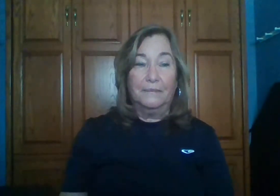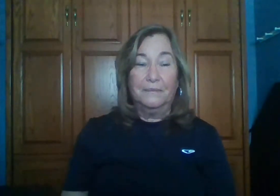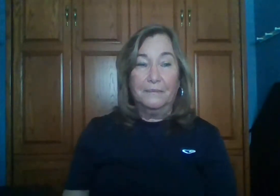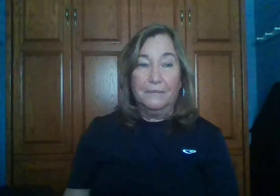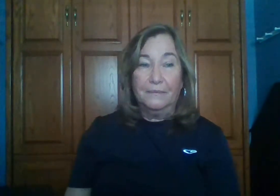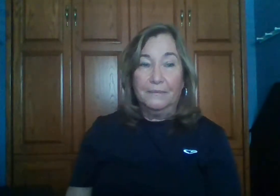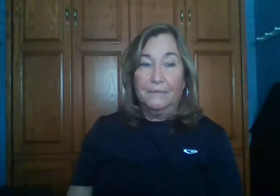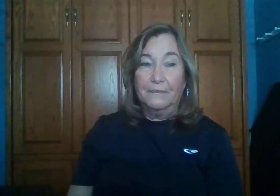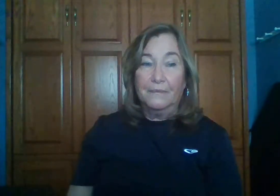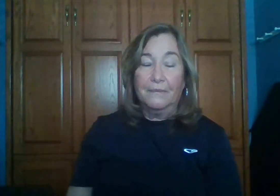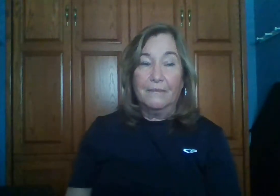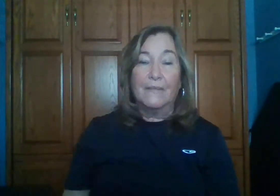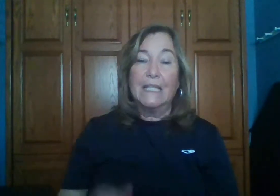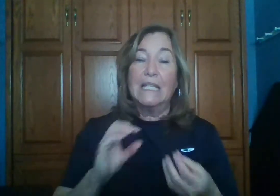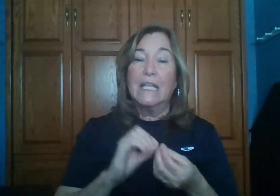Number 16.